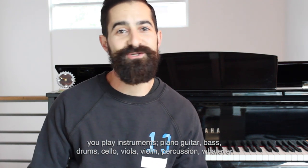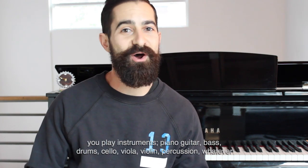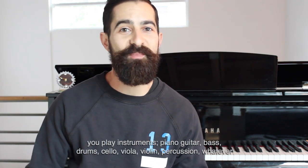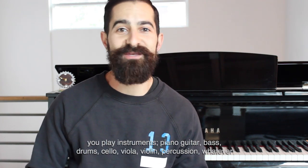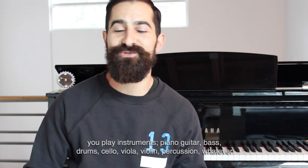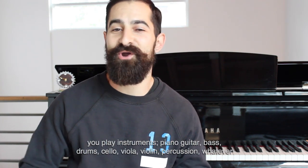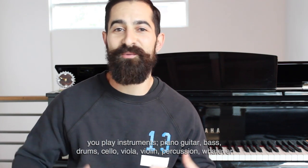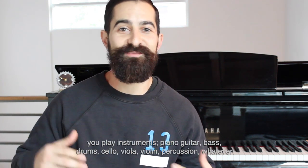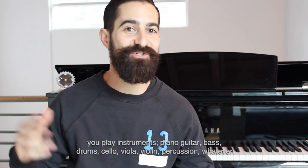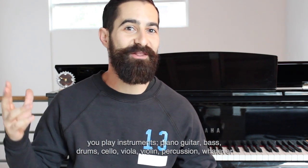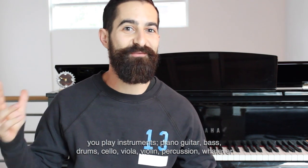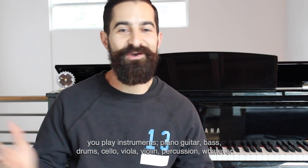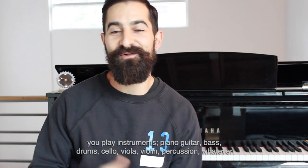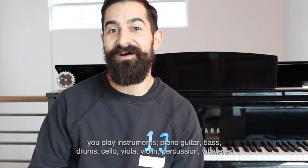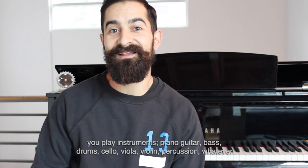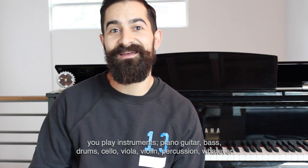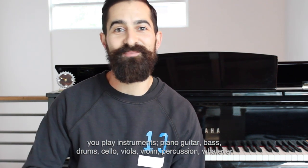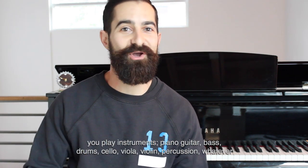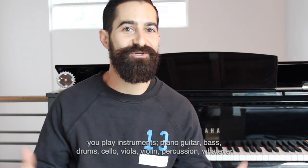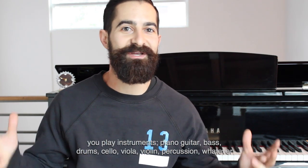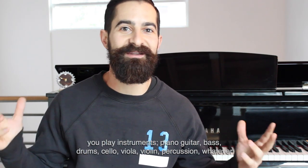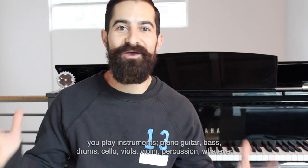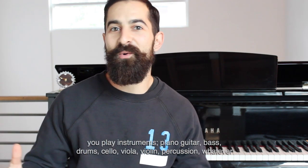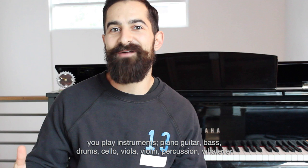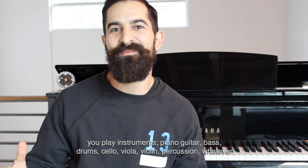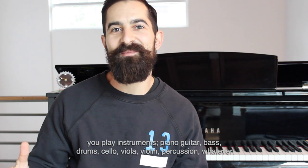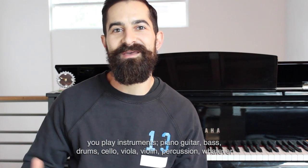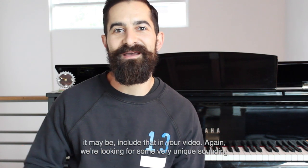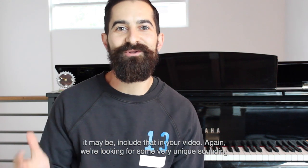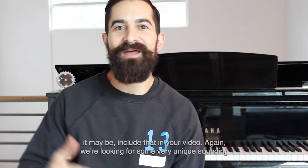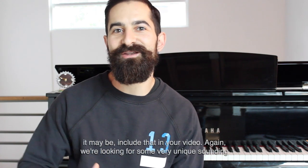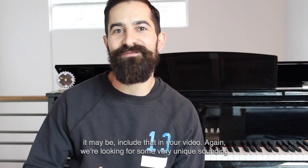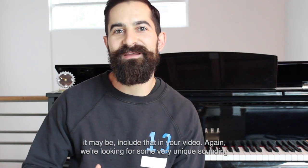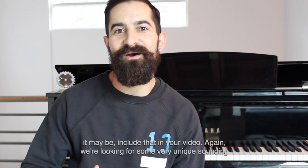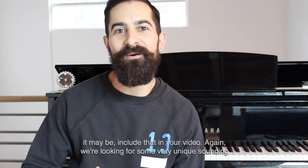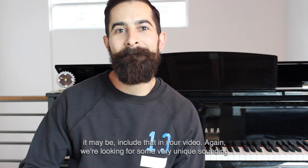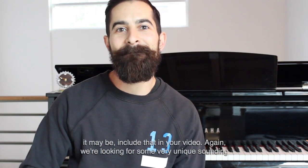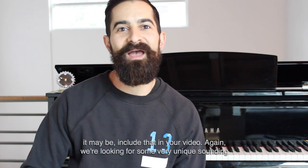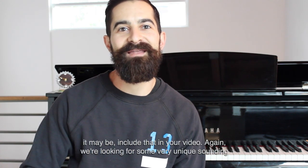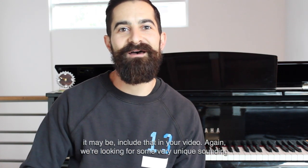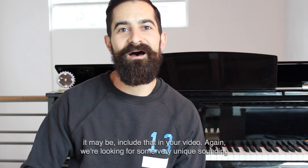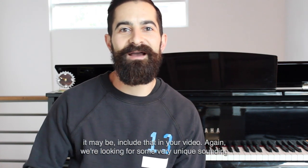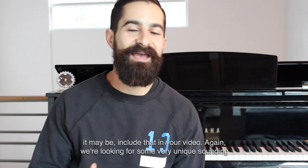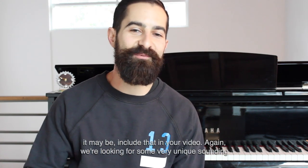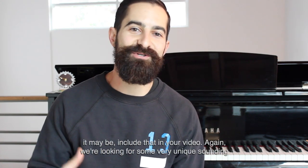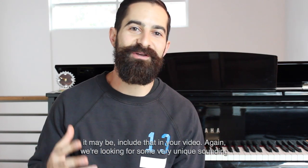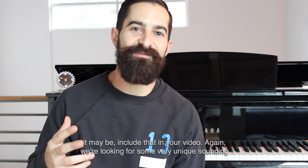guitar, bass, drums, cello, viola, violin, percussion, whatever it may be. Include that in your video. And again, we're just looking for